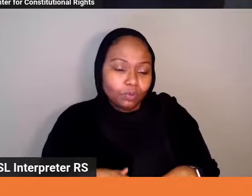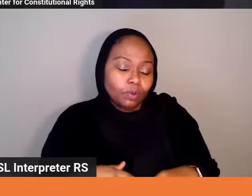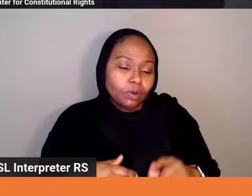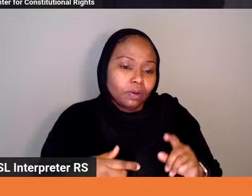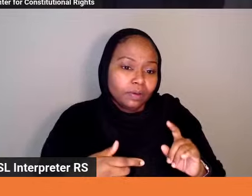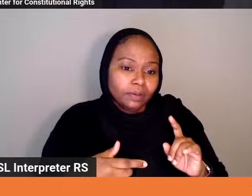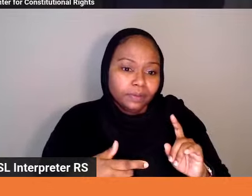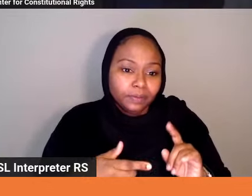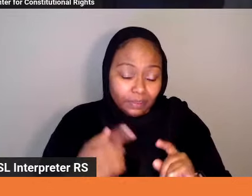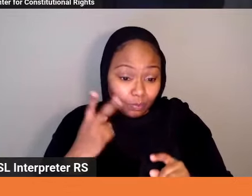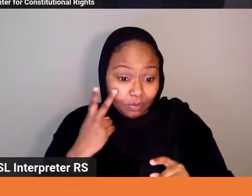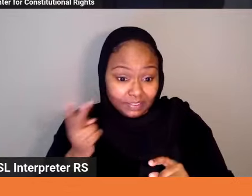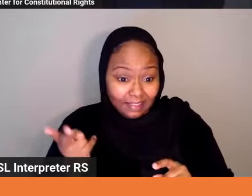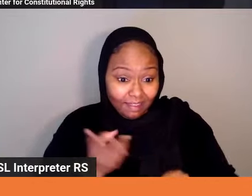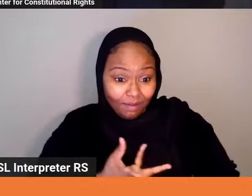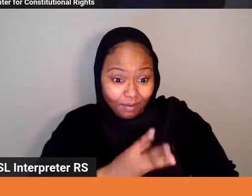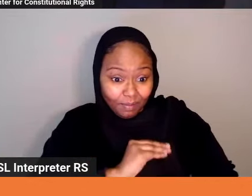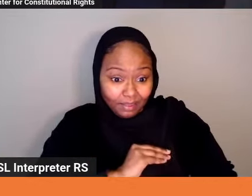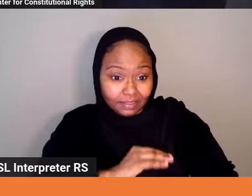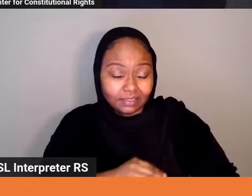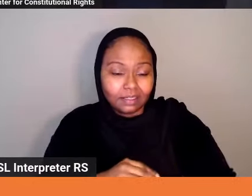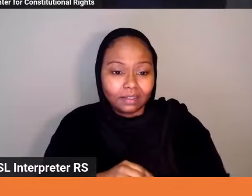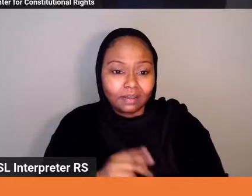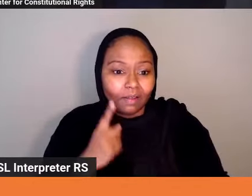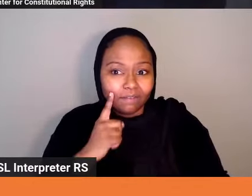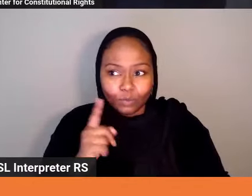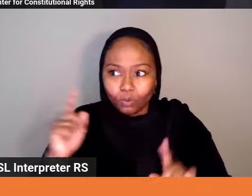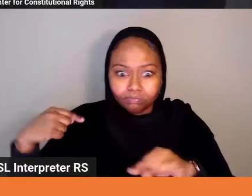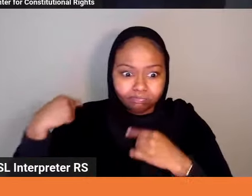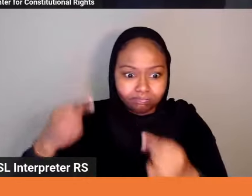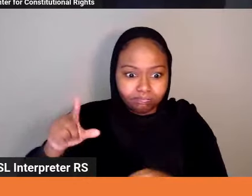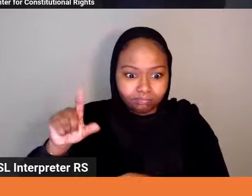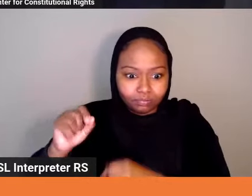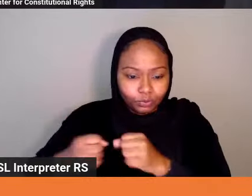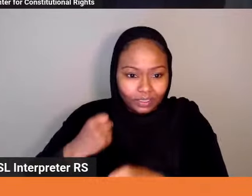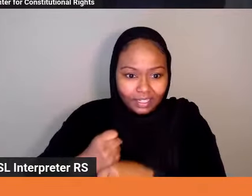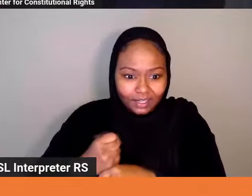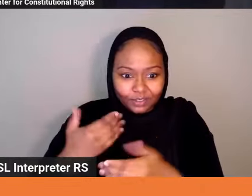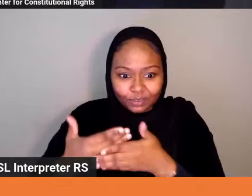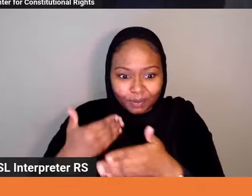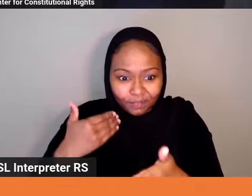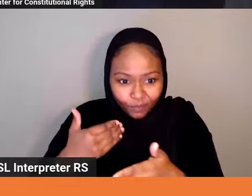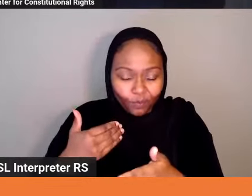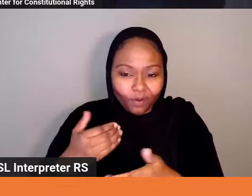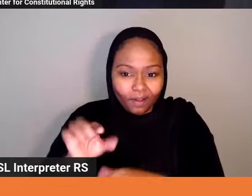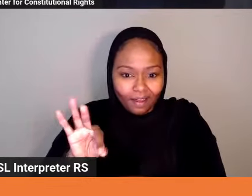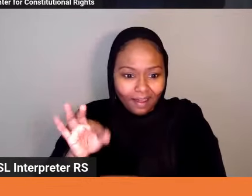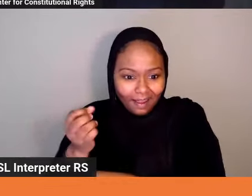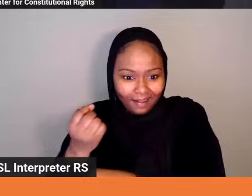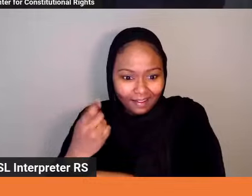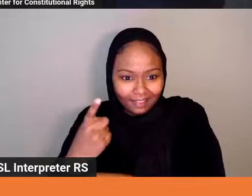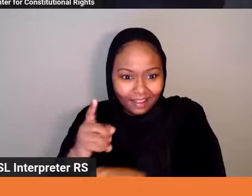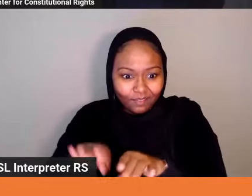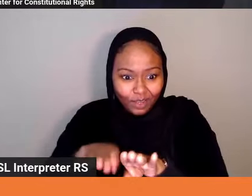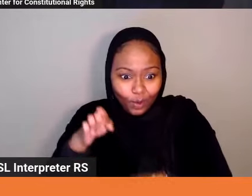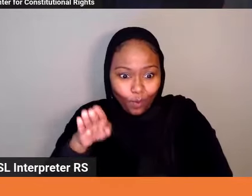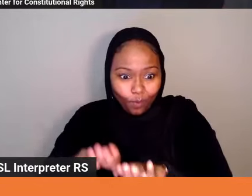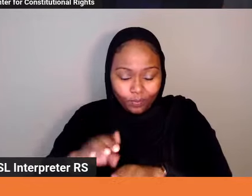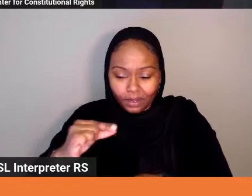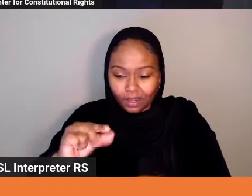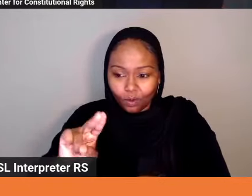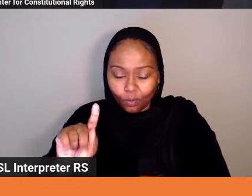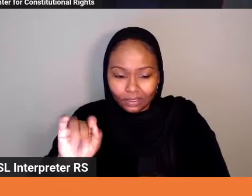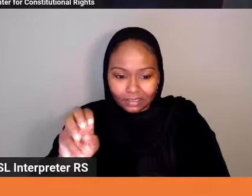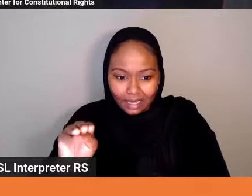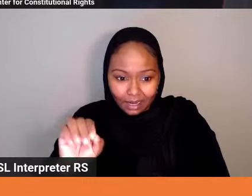occupied Palestinian territory for almost 20 years before we got to 9/11 and the opening of Guantanamo and black